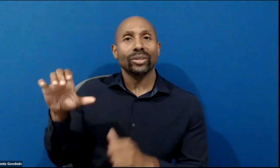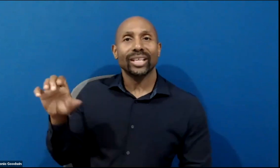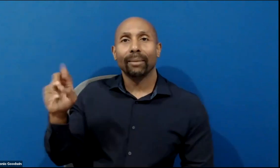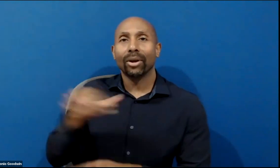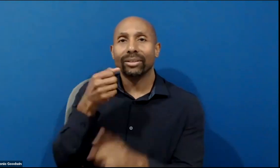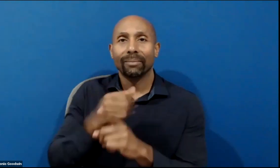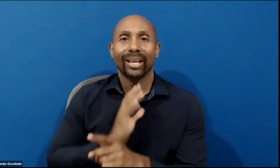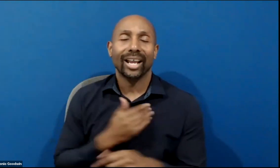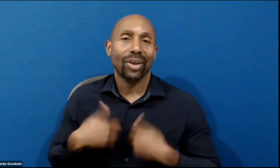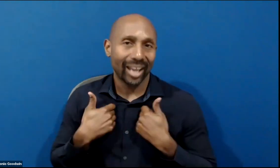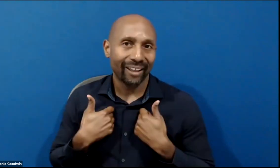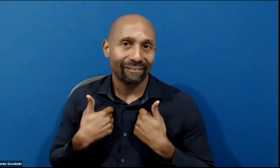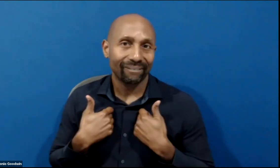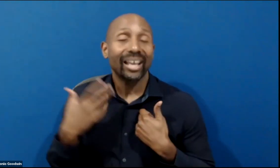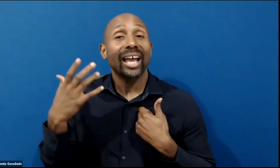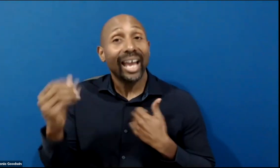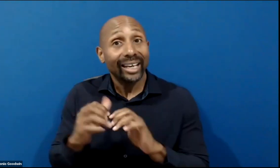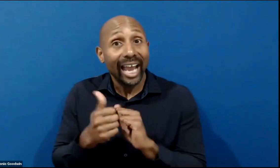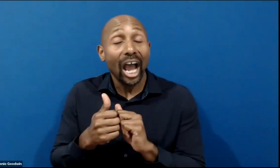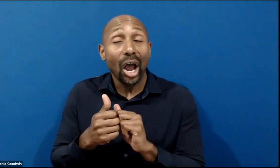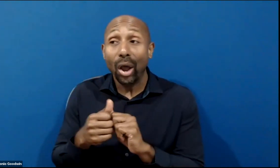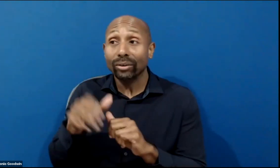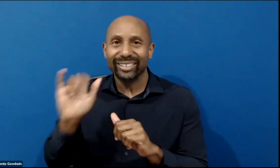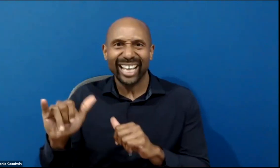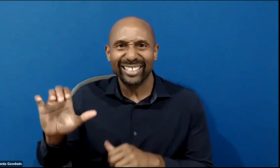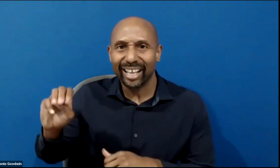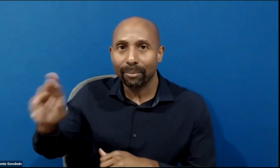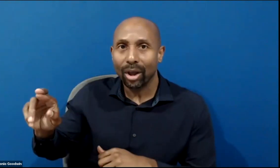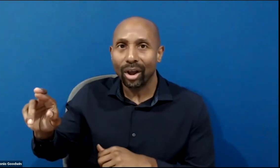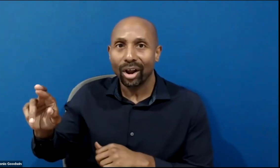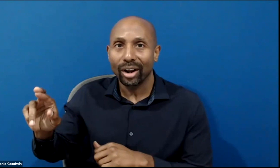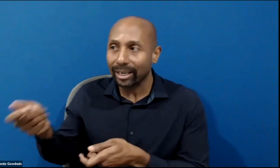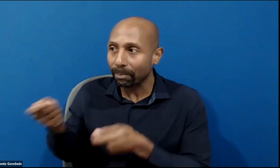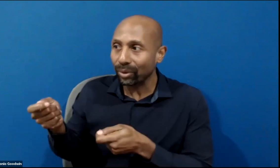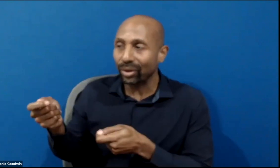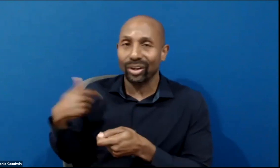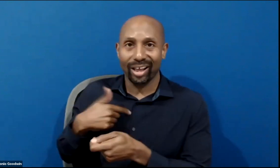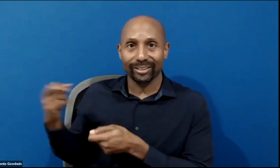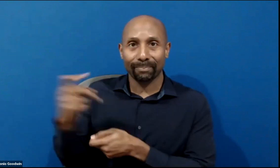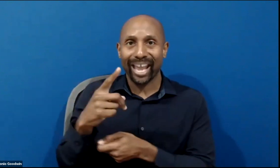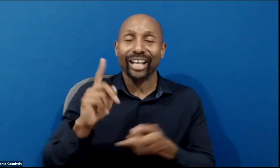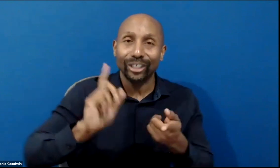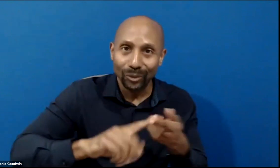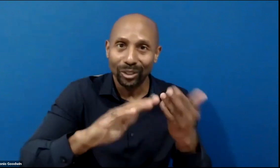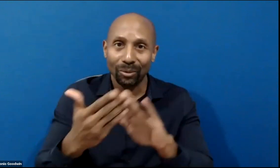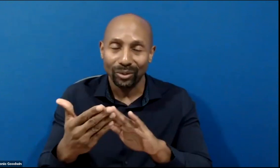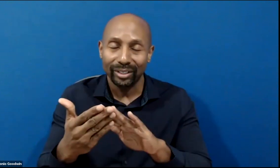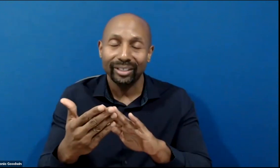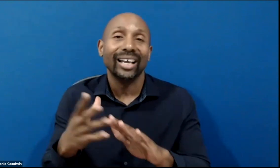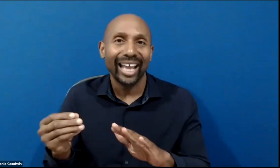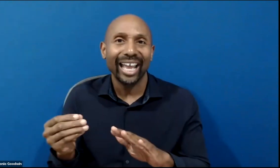us back into community and back into kind of, see the language that I use,